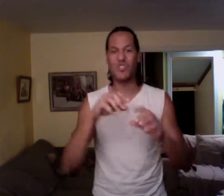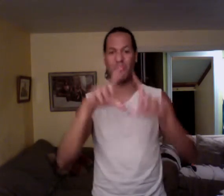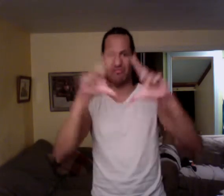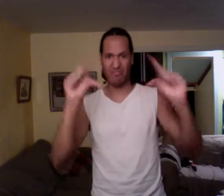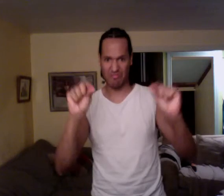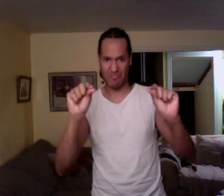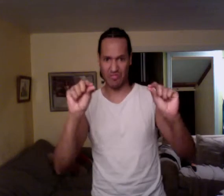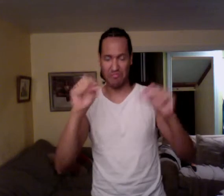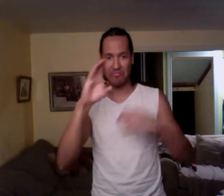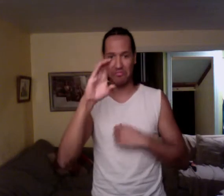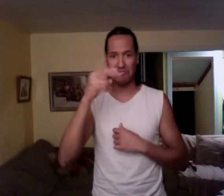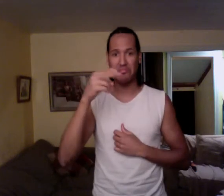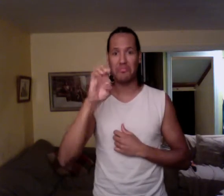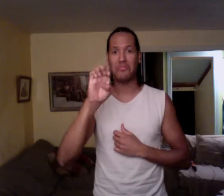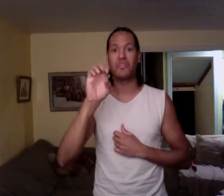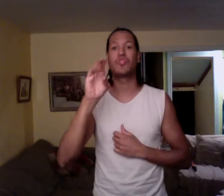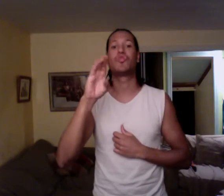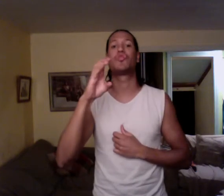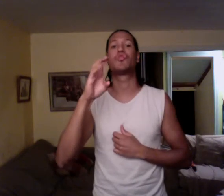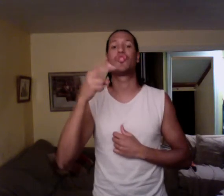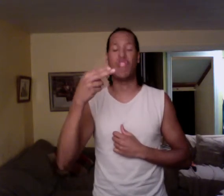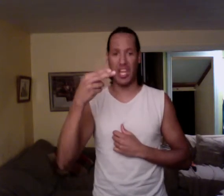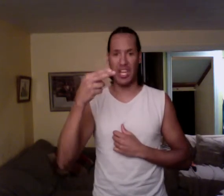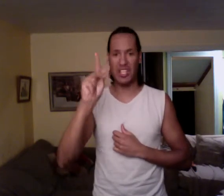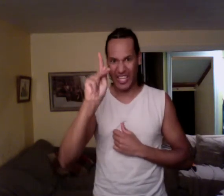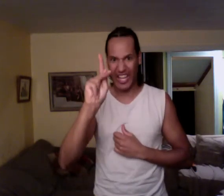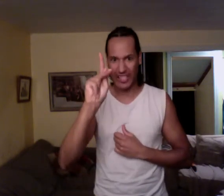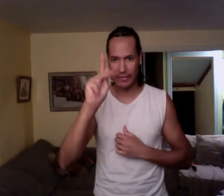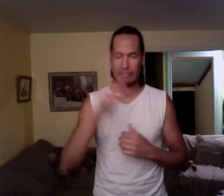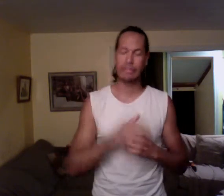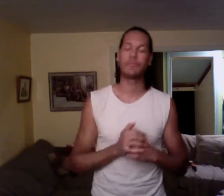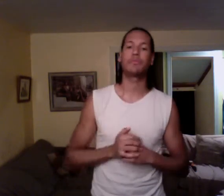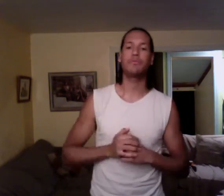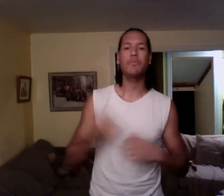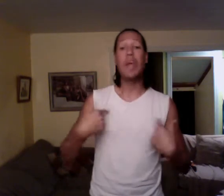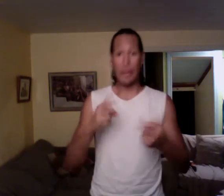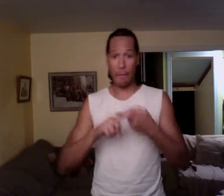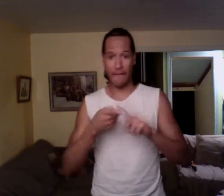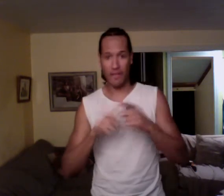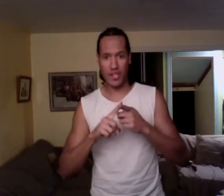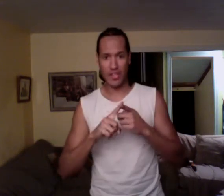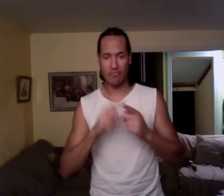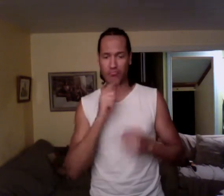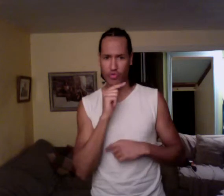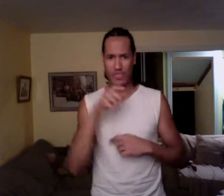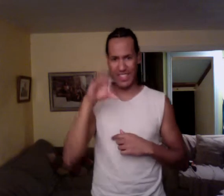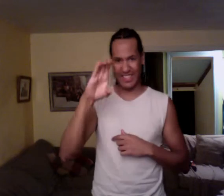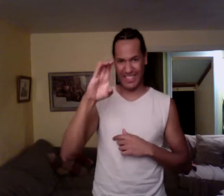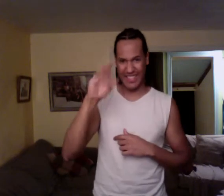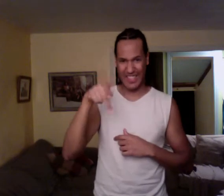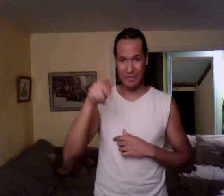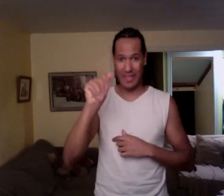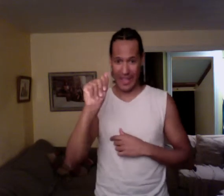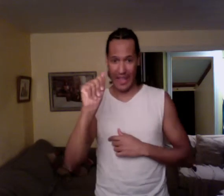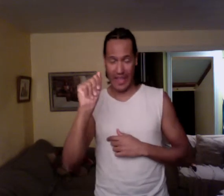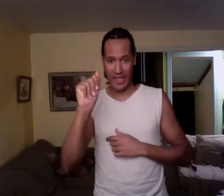I had a friend of mine who is a CPA kind of go through the process for me. What usually happens